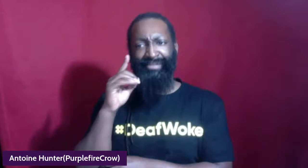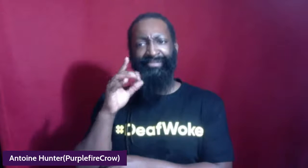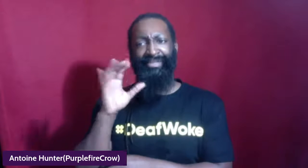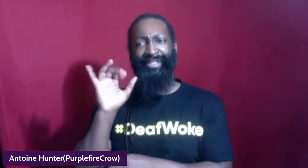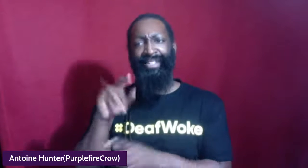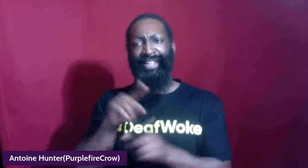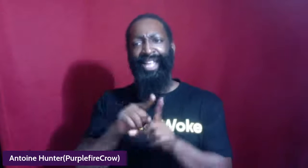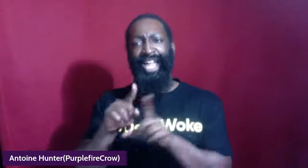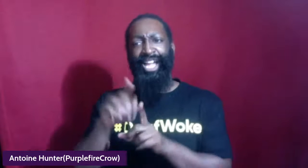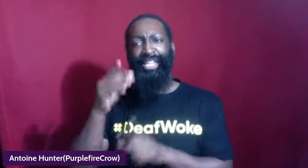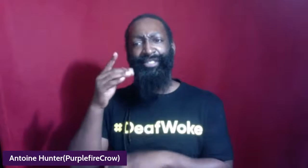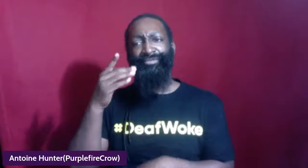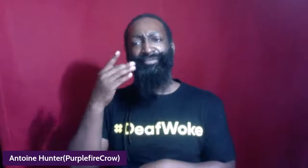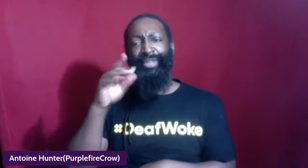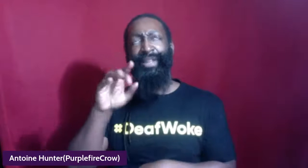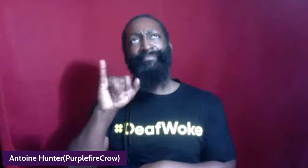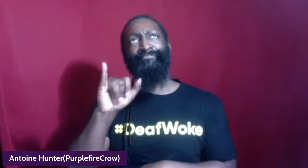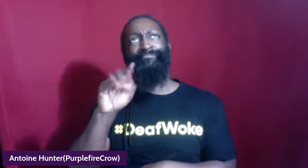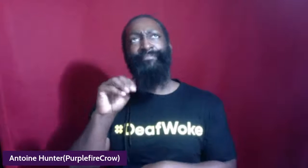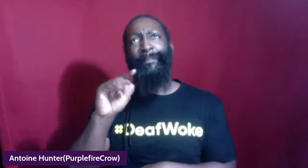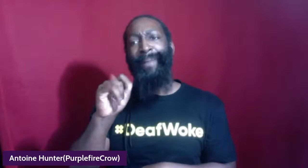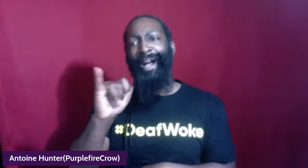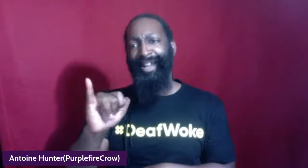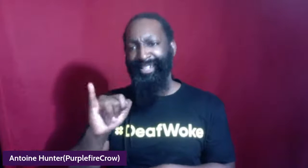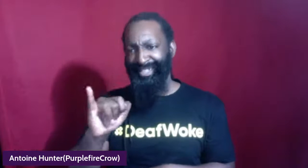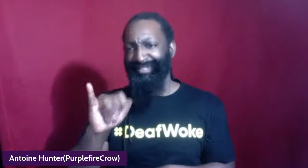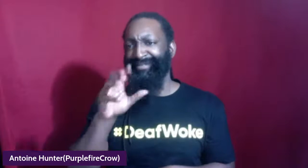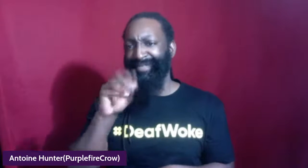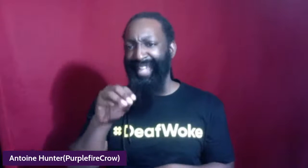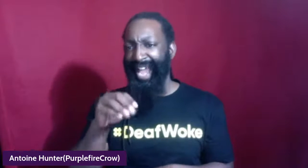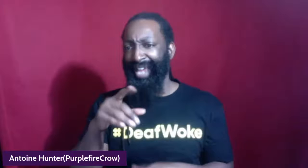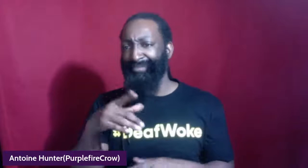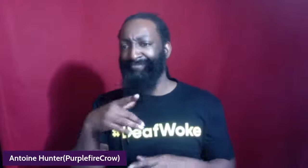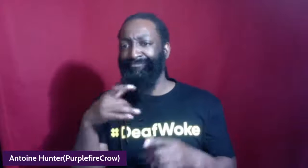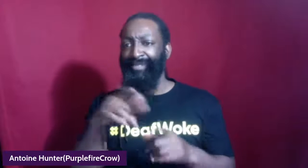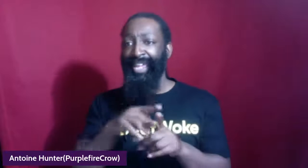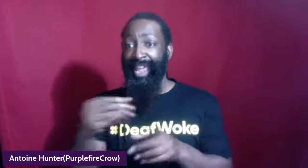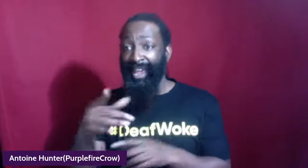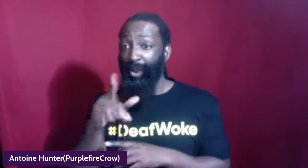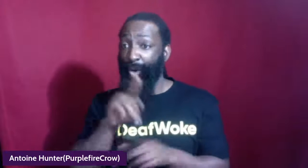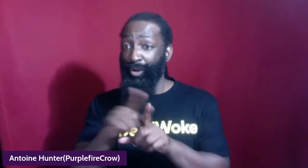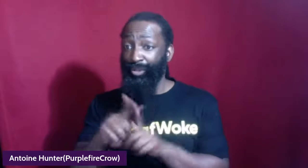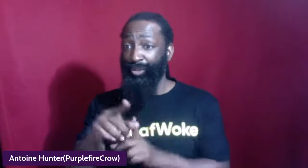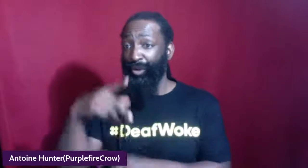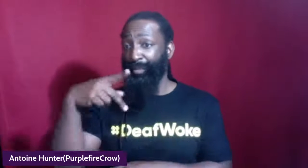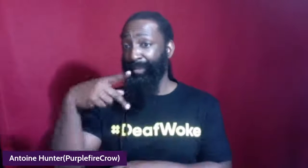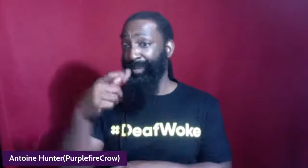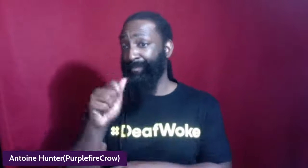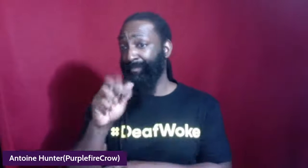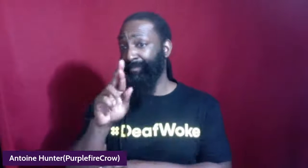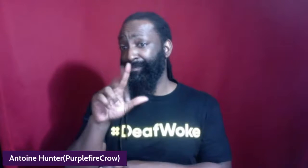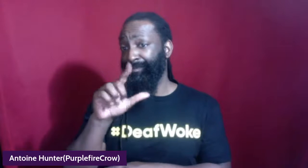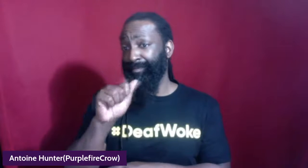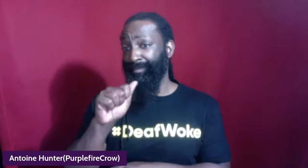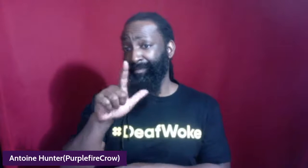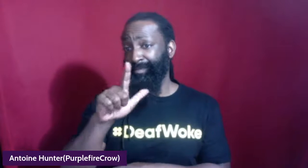The Shattered Mind as Iman, and Parallax as Milani